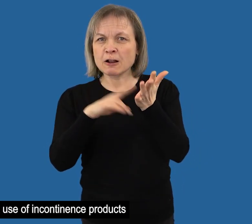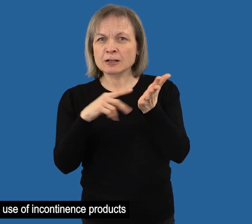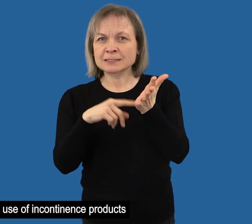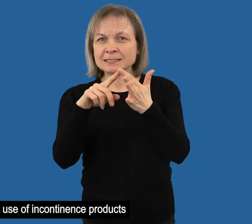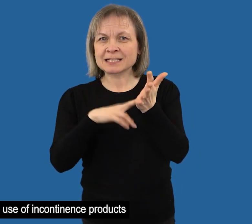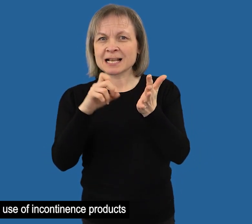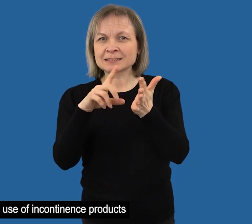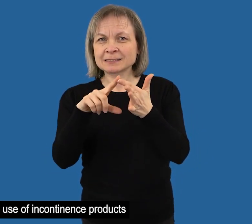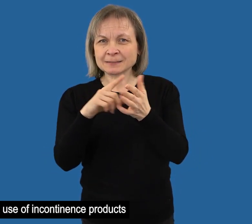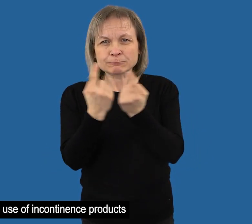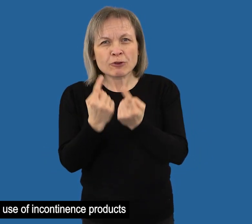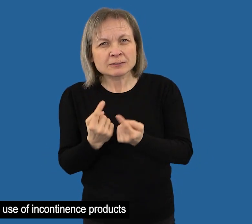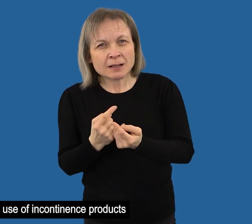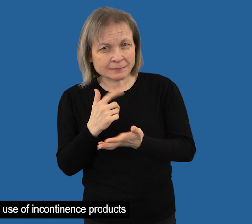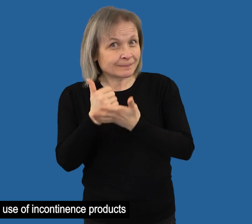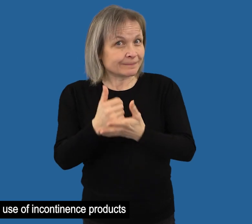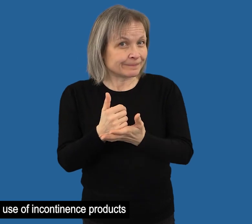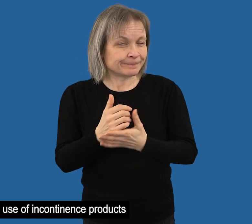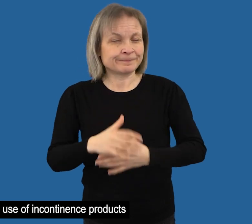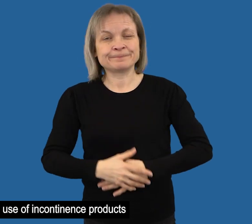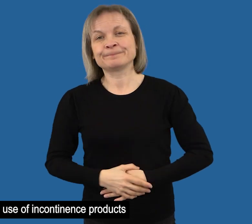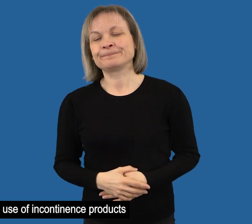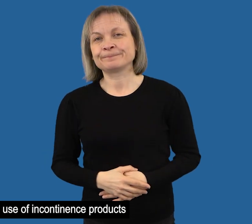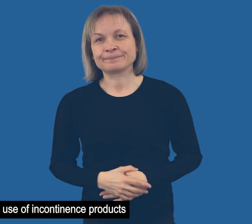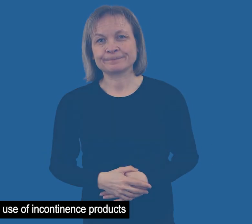the use of incontinence products.